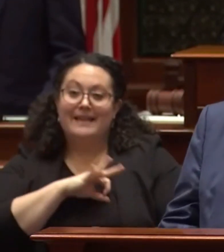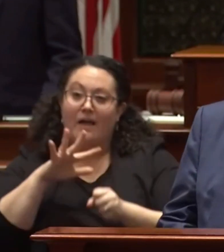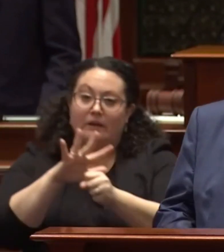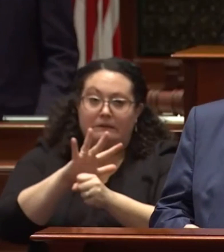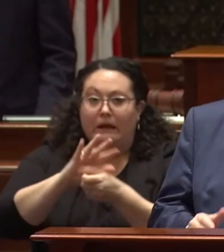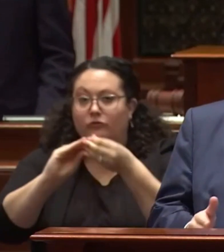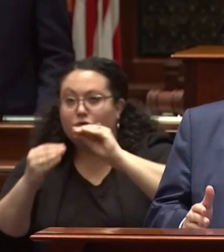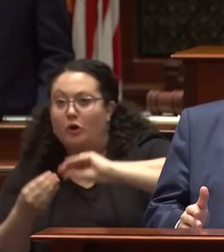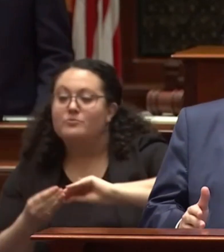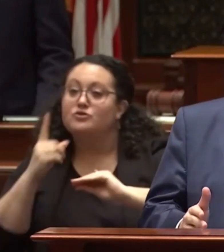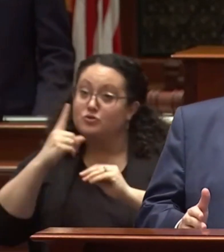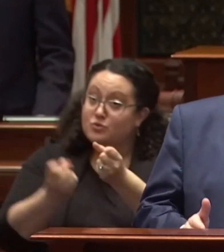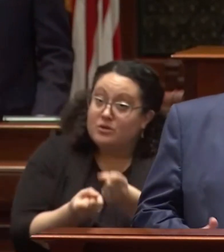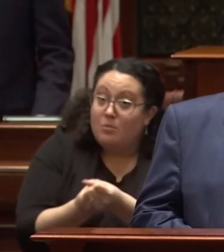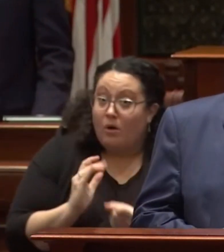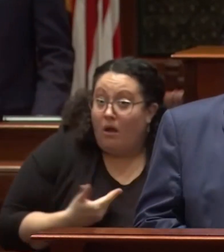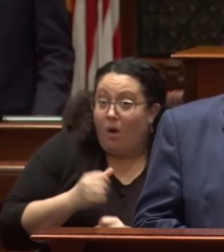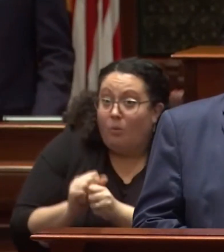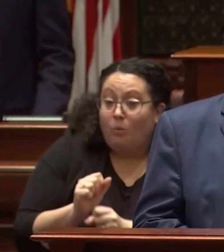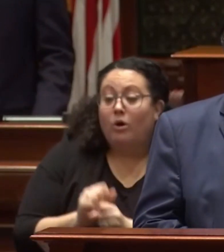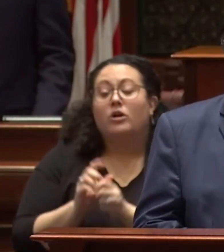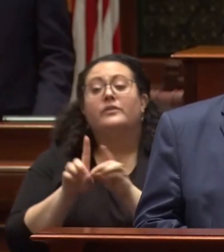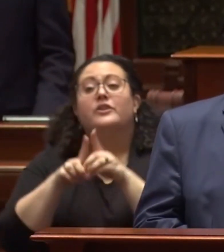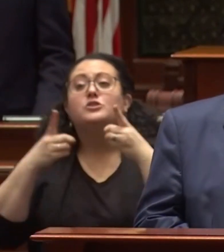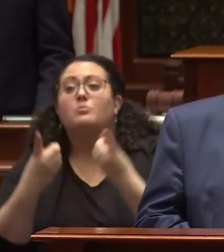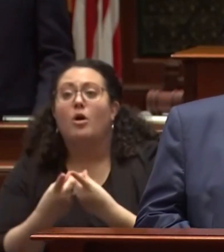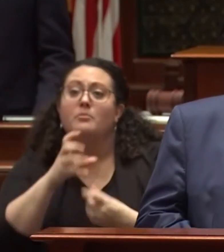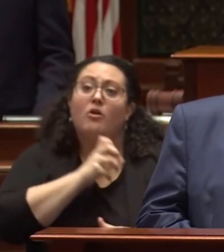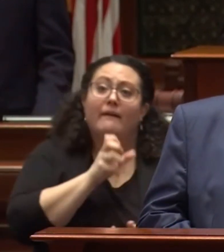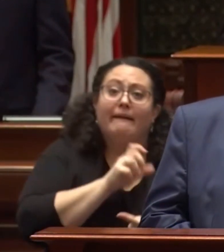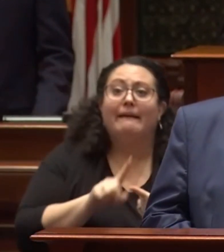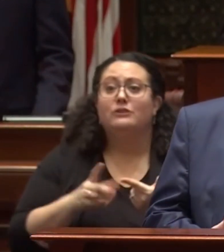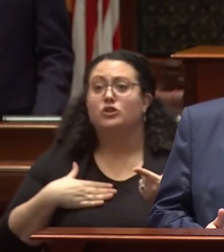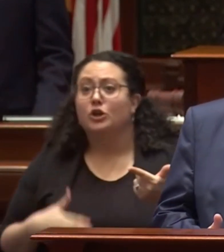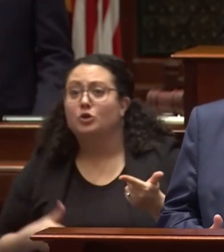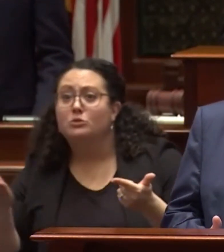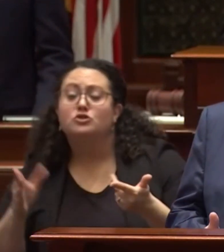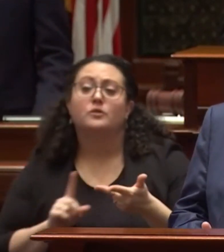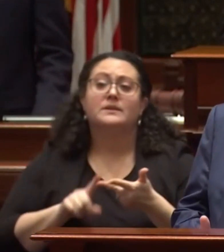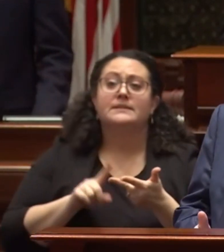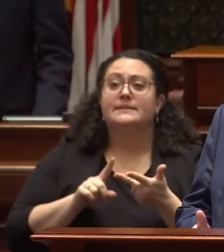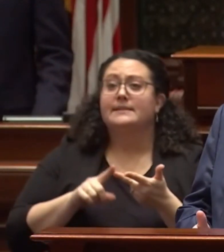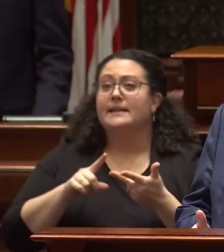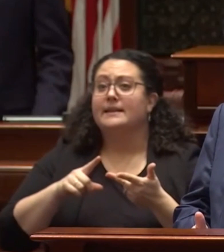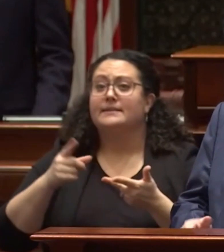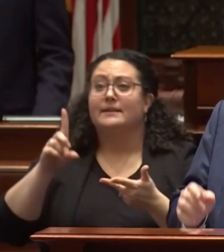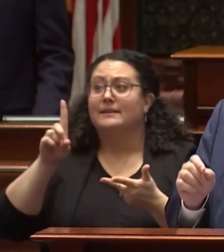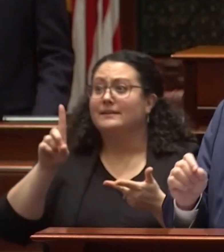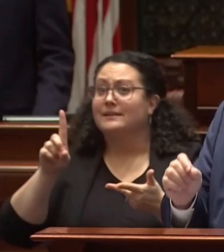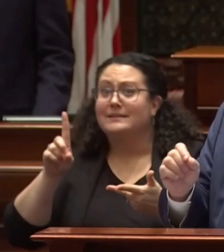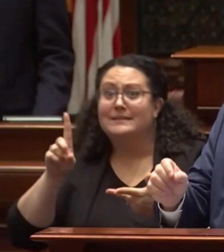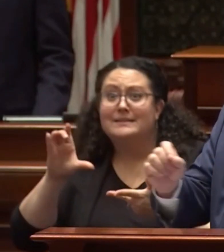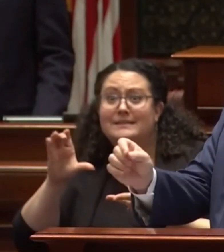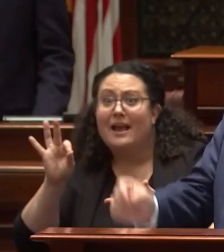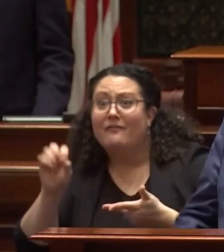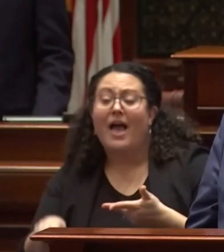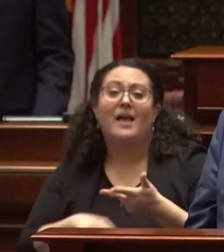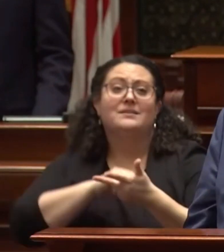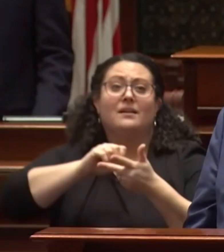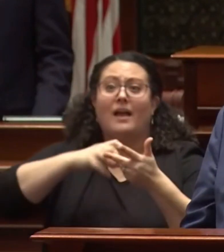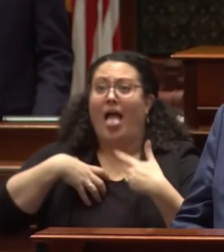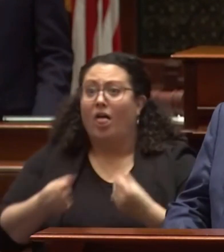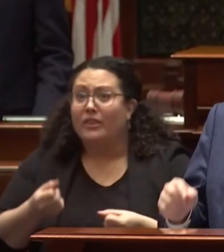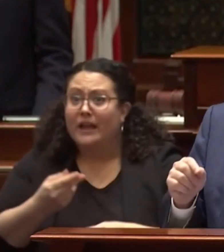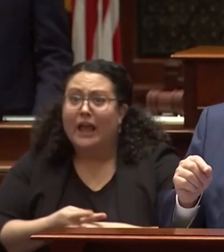levels that we need to support our work. The departments on aging, human services, healthcare and family services, every social